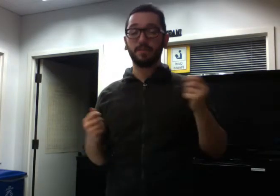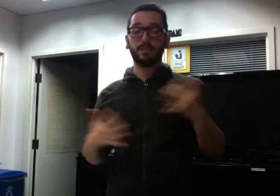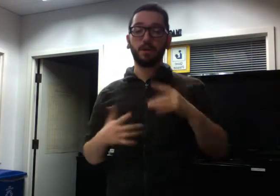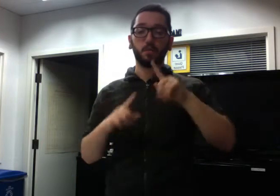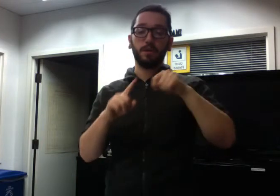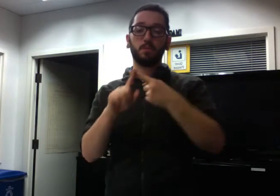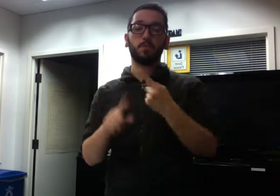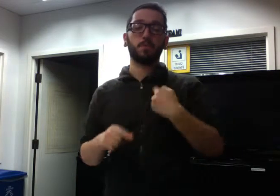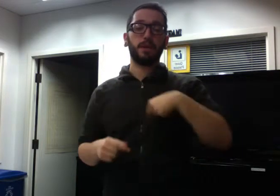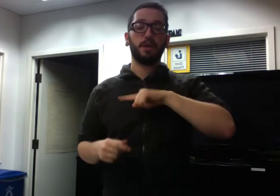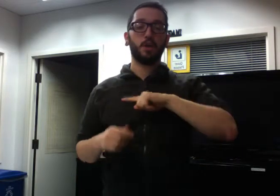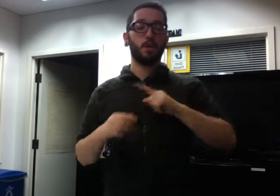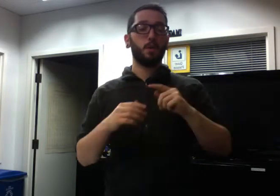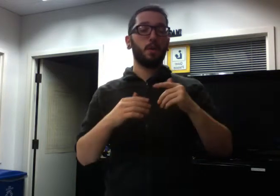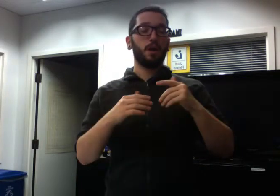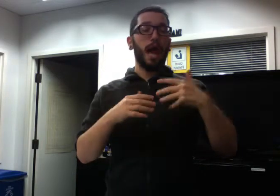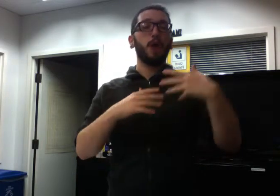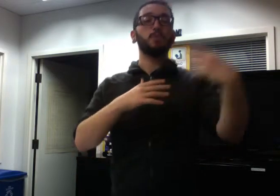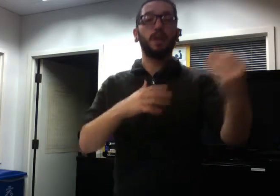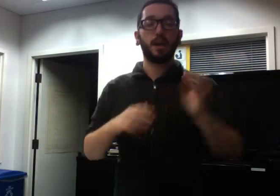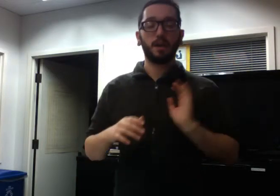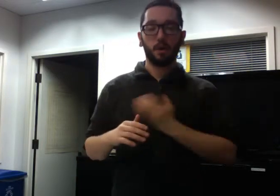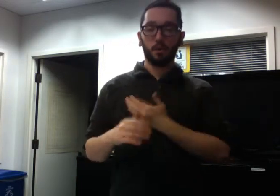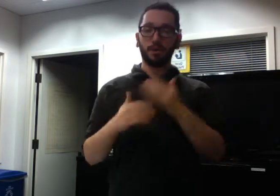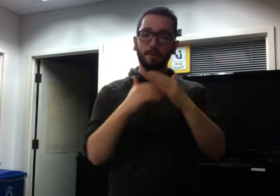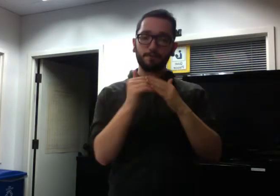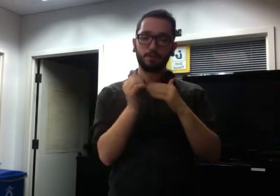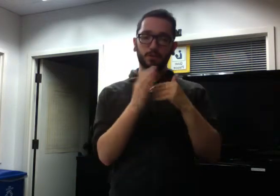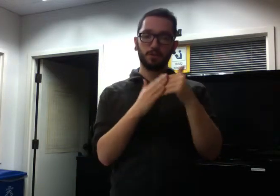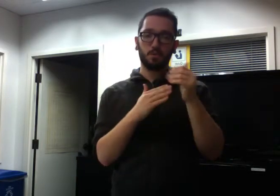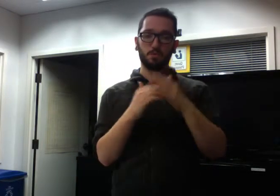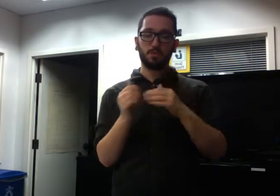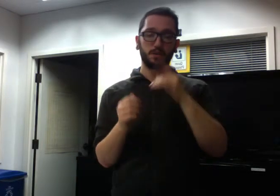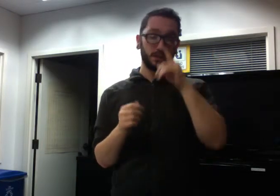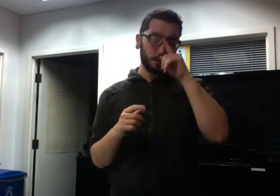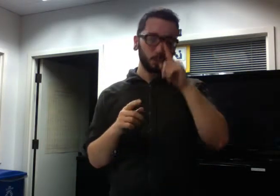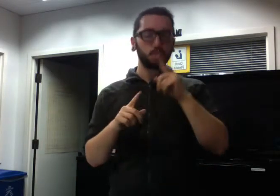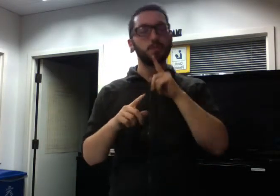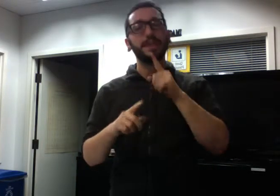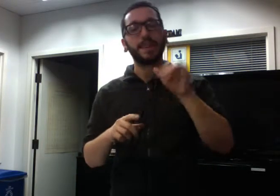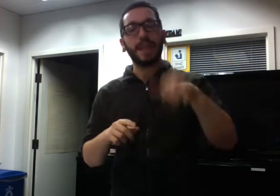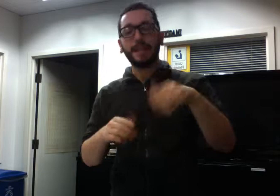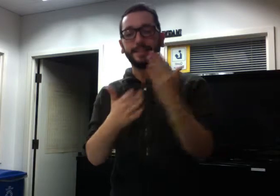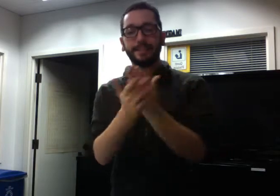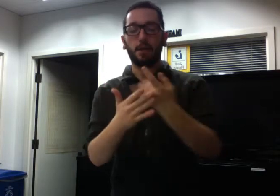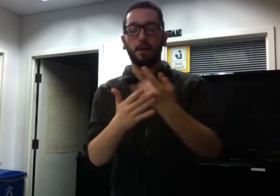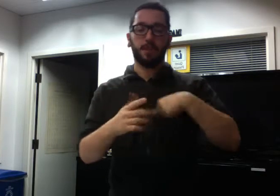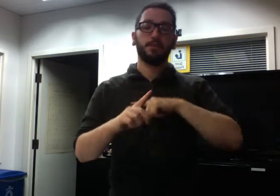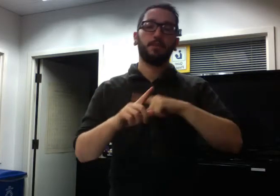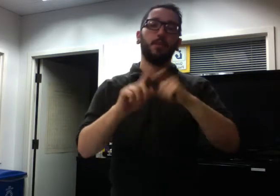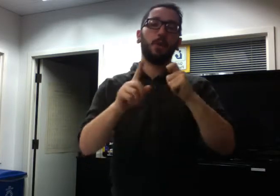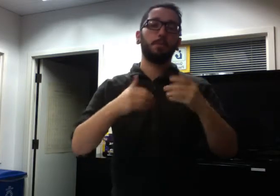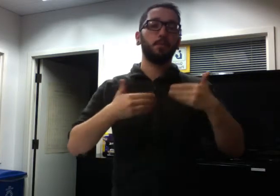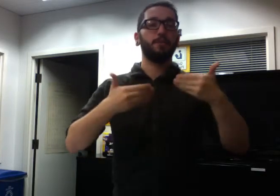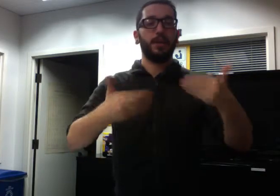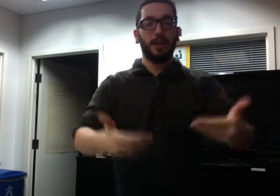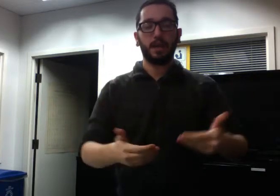enough self-doubt that it actually prevents us from moving ahead. We allow the fear to immobilize